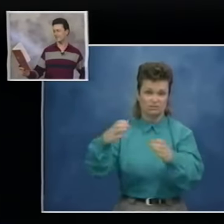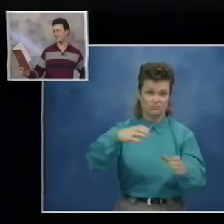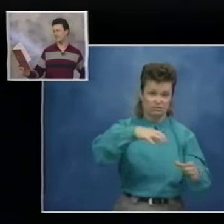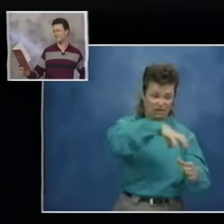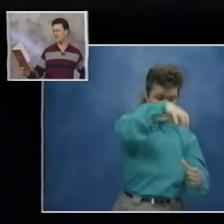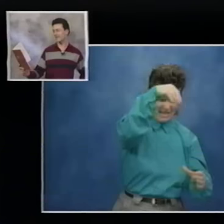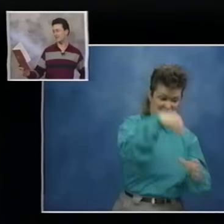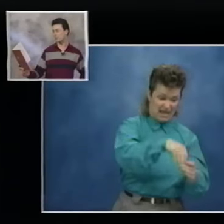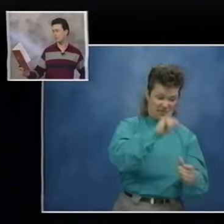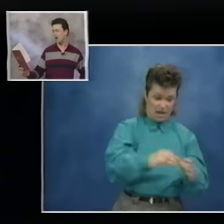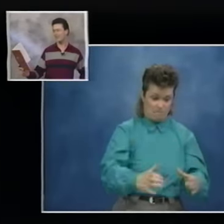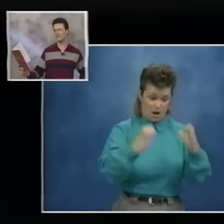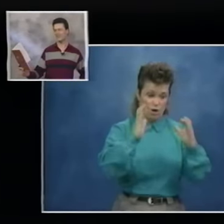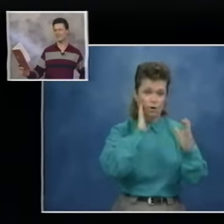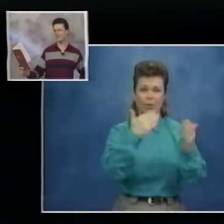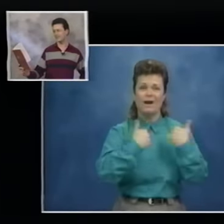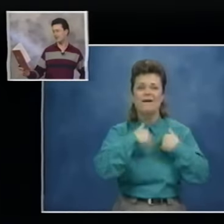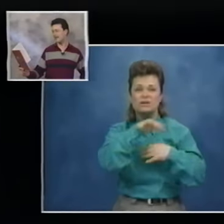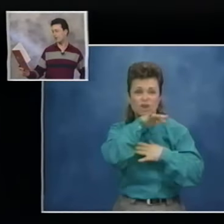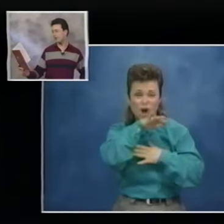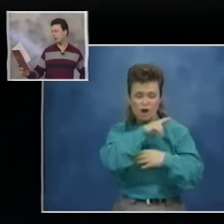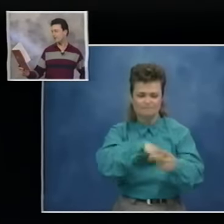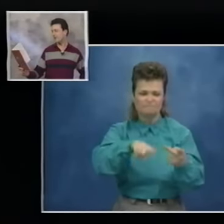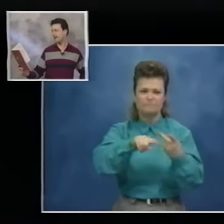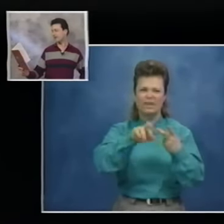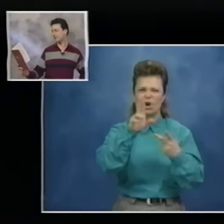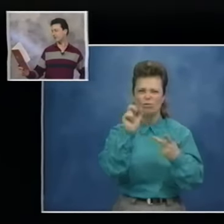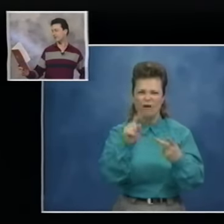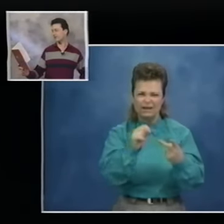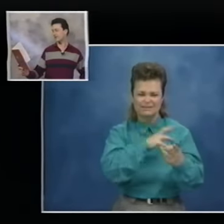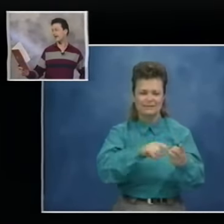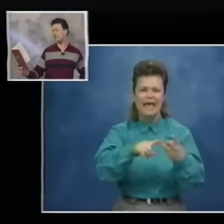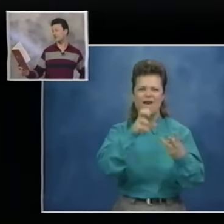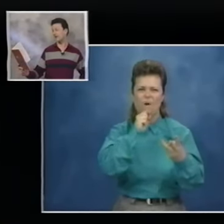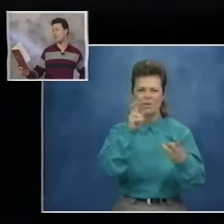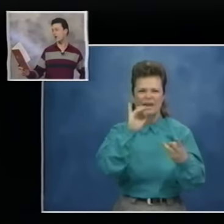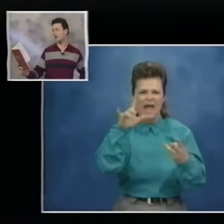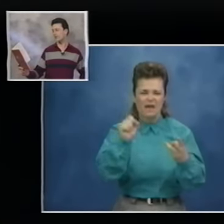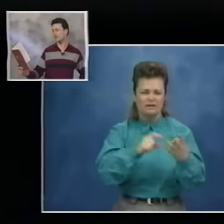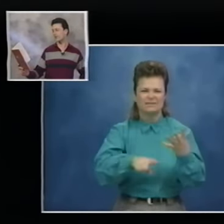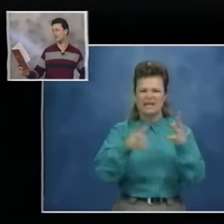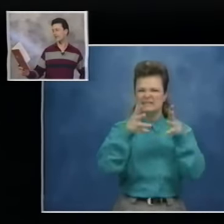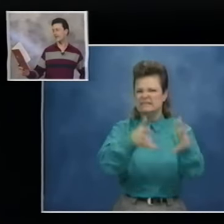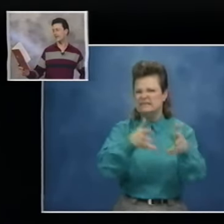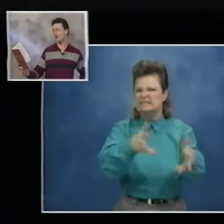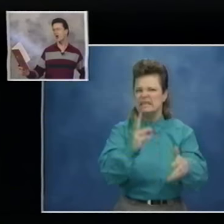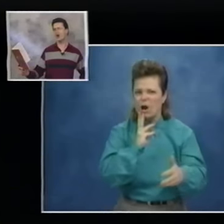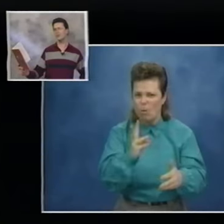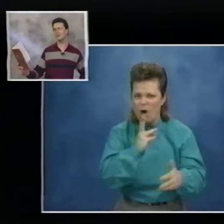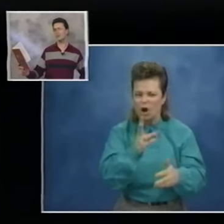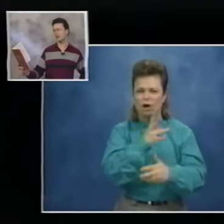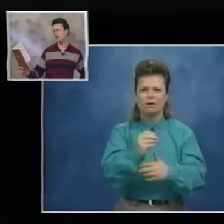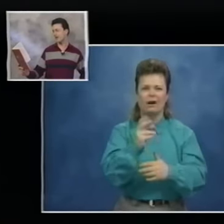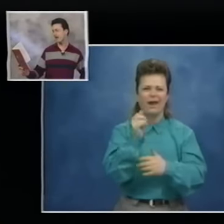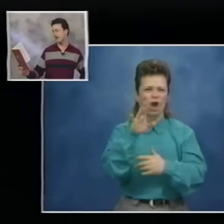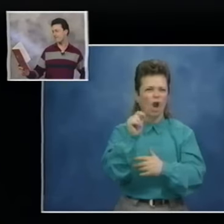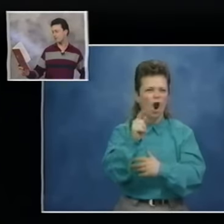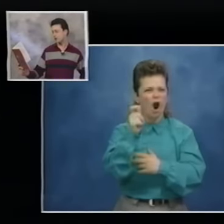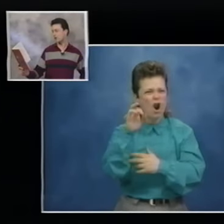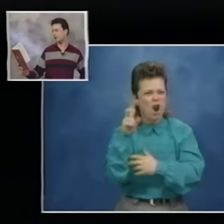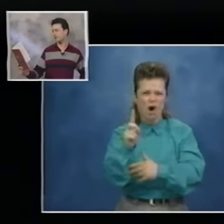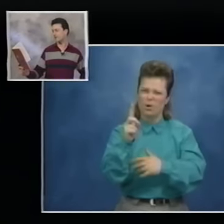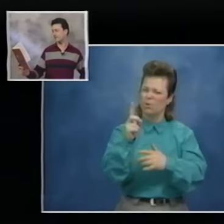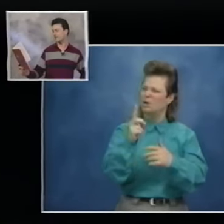dirt and rust and old nails and stale water. And cartload